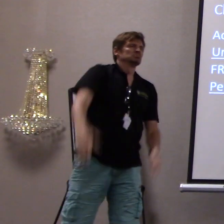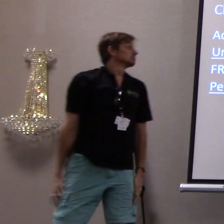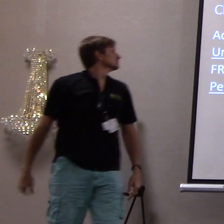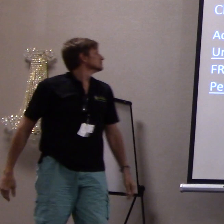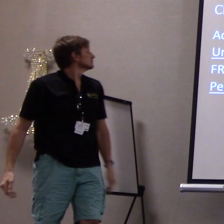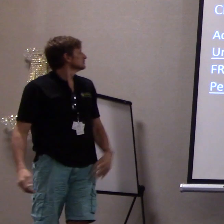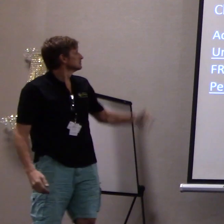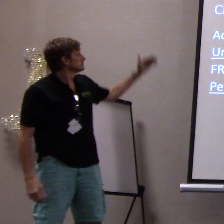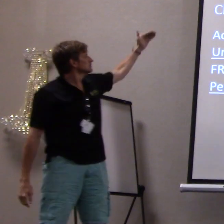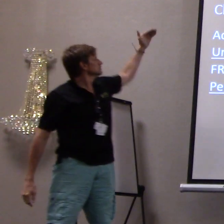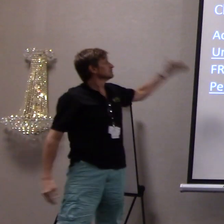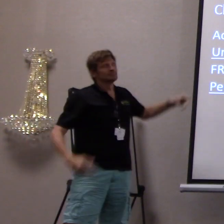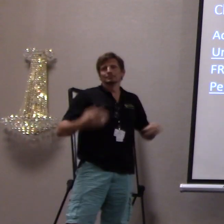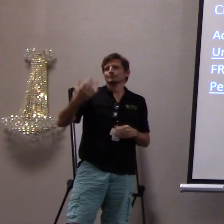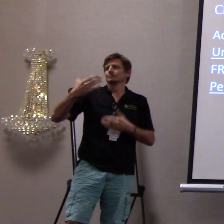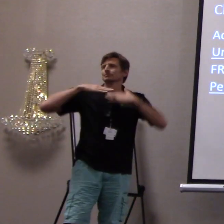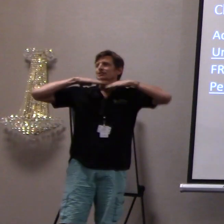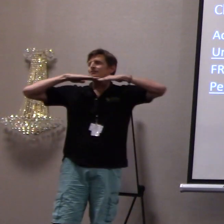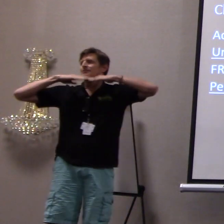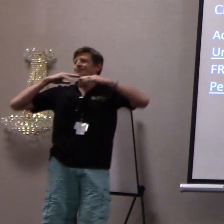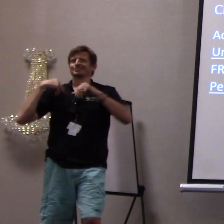it applies to sign language.